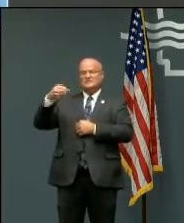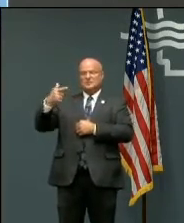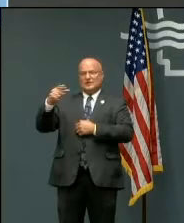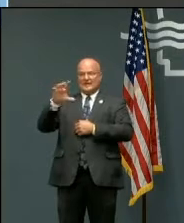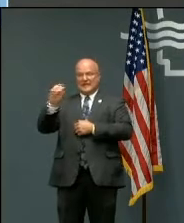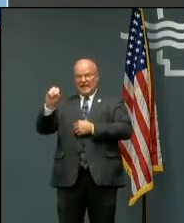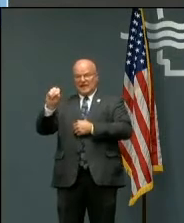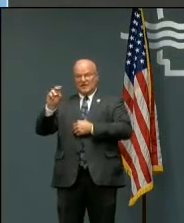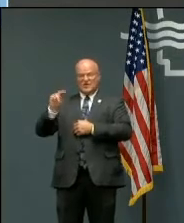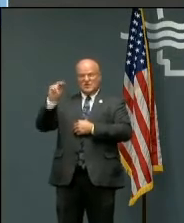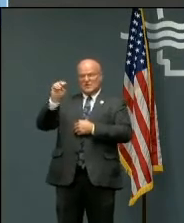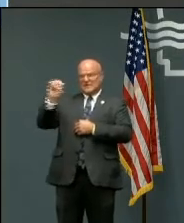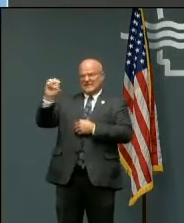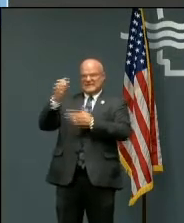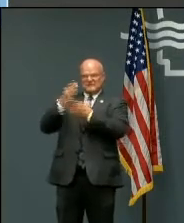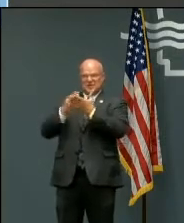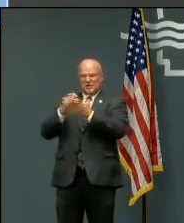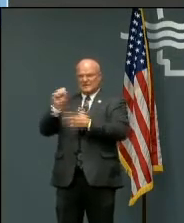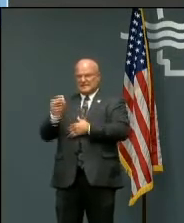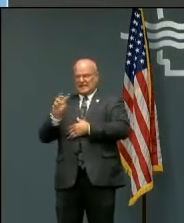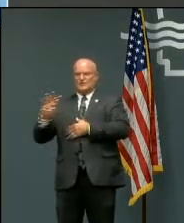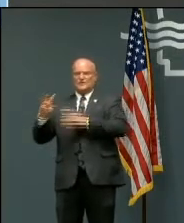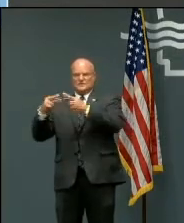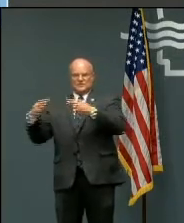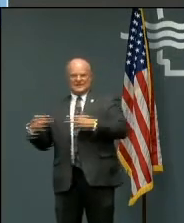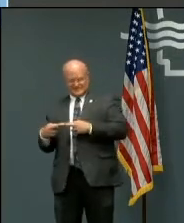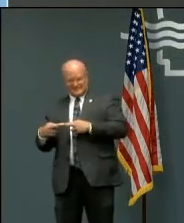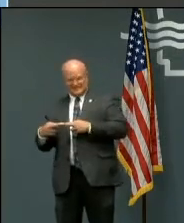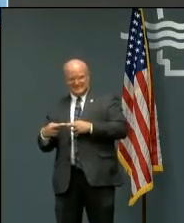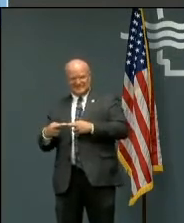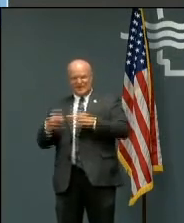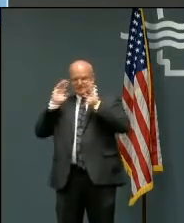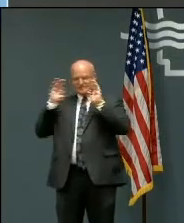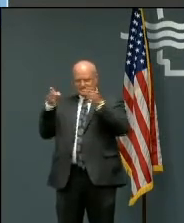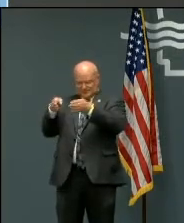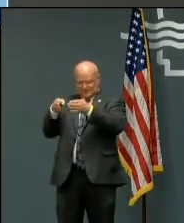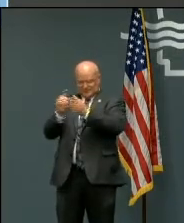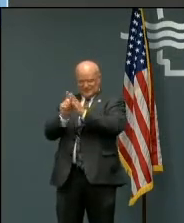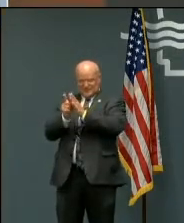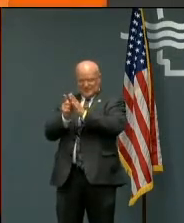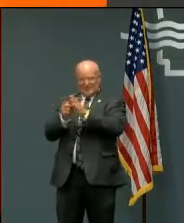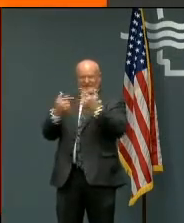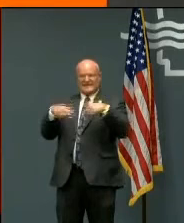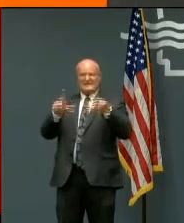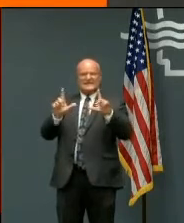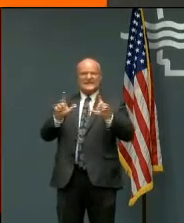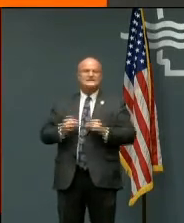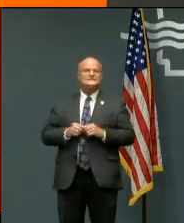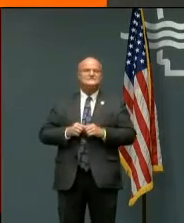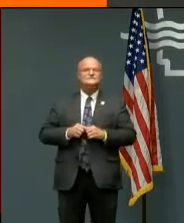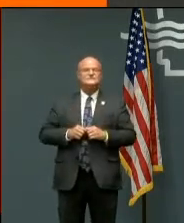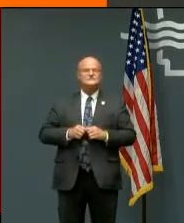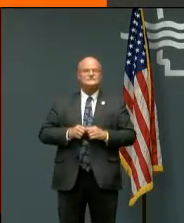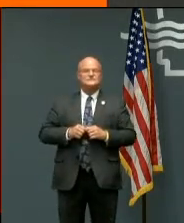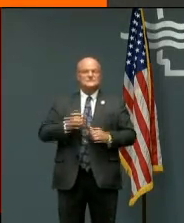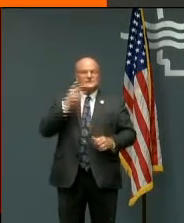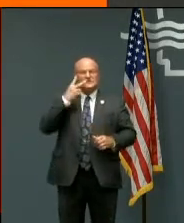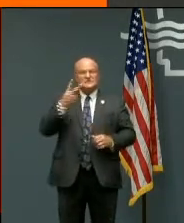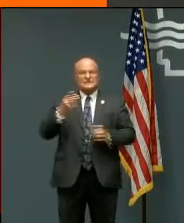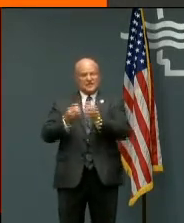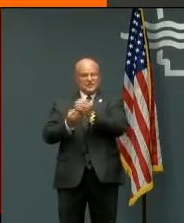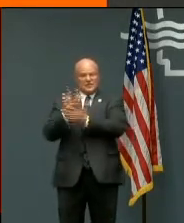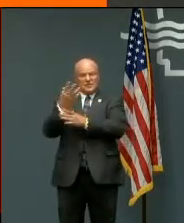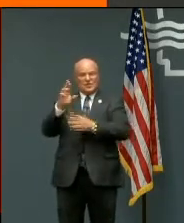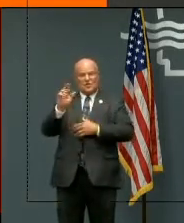the northeast part of the southwest region. But we'll be focusing on that. If we go to the next slide, you can see the